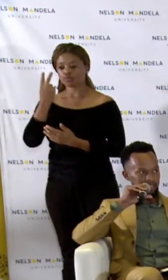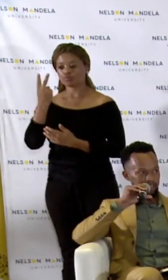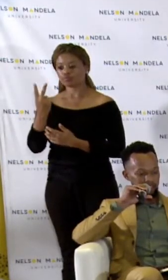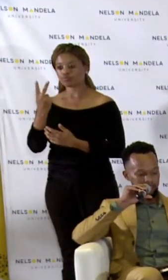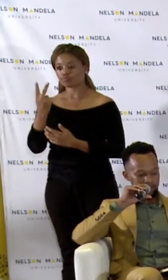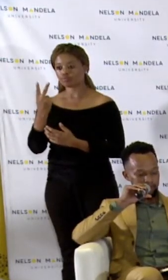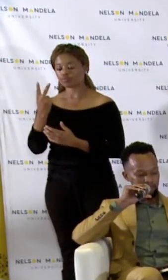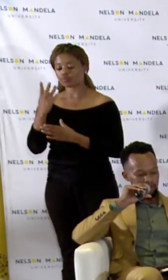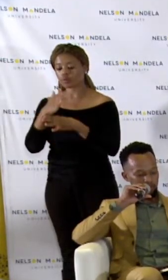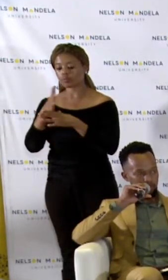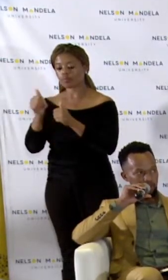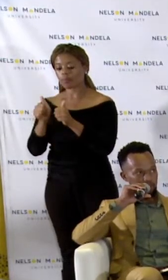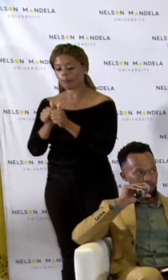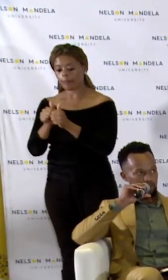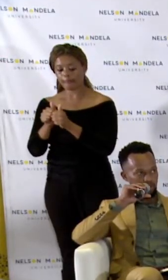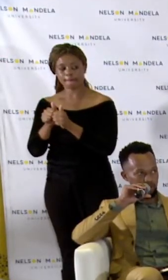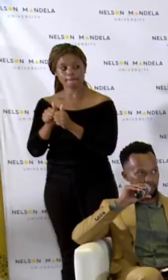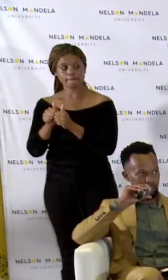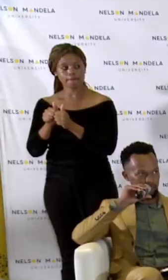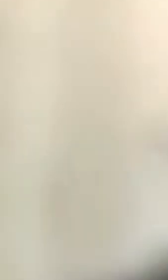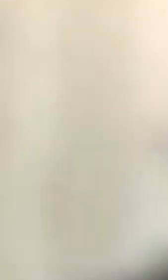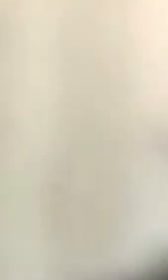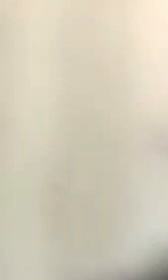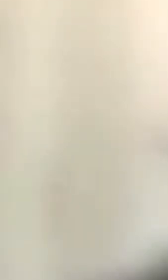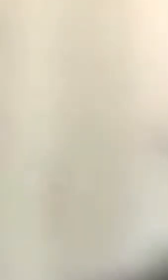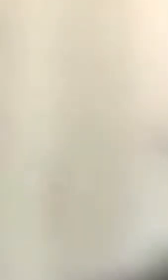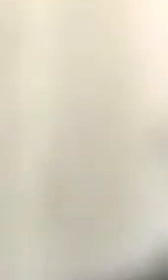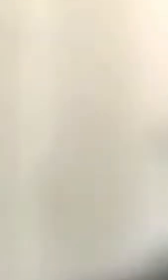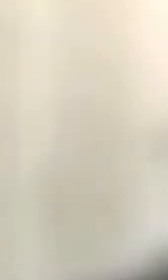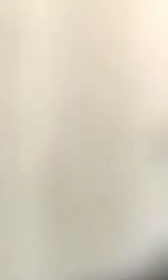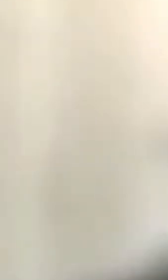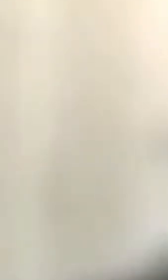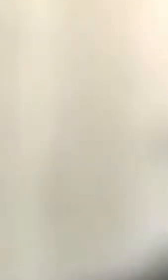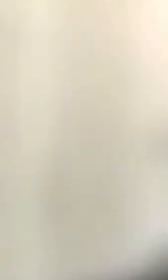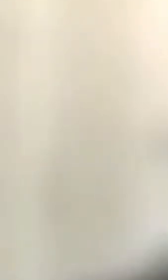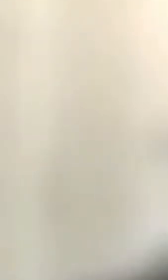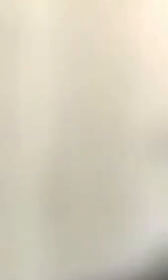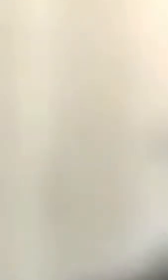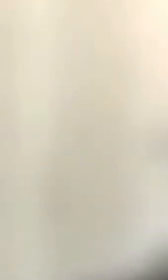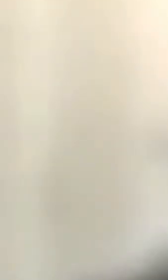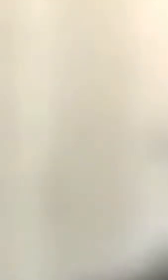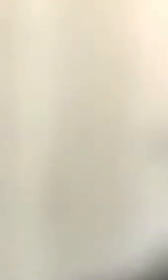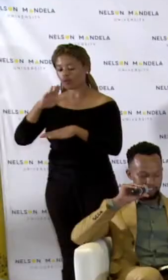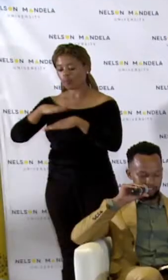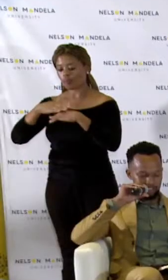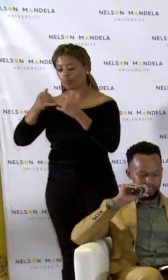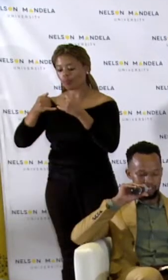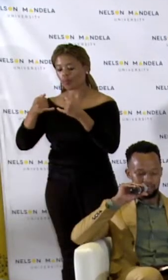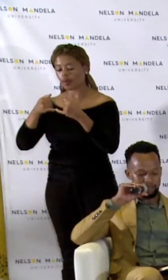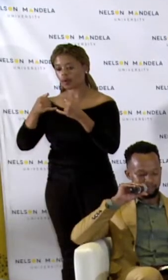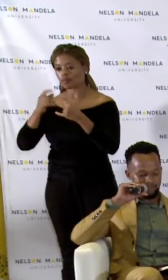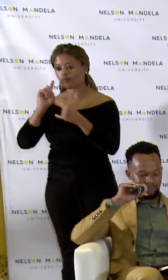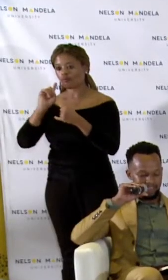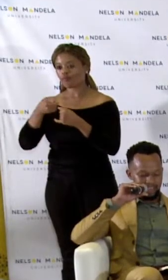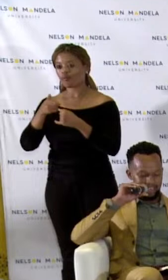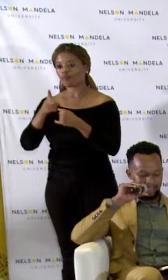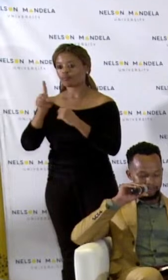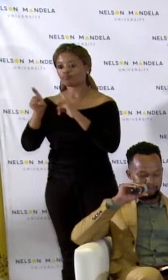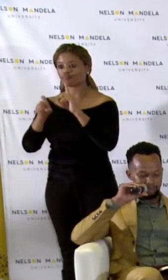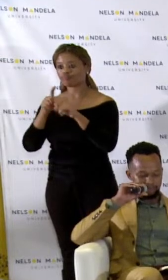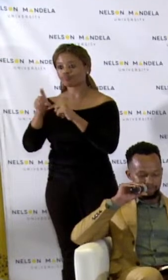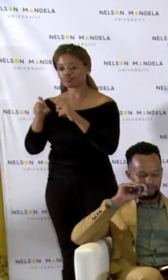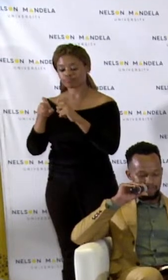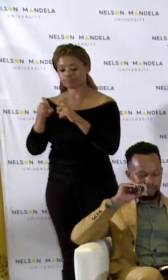I see Fortune has also joined us online to answer a couple of our questions, right?